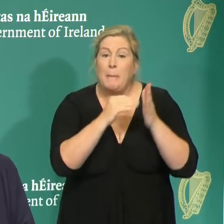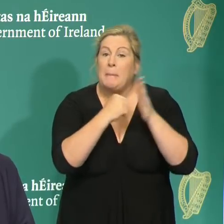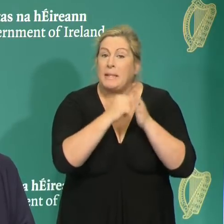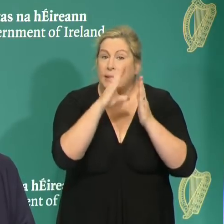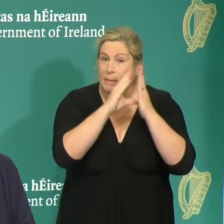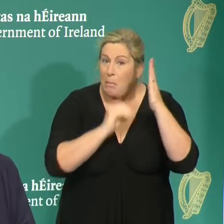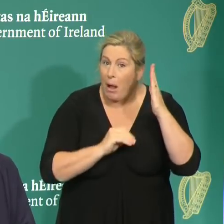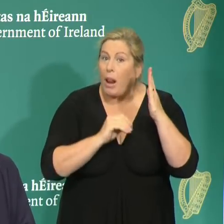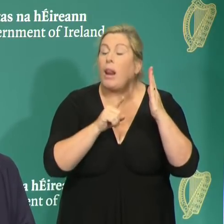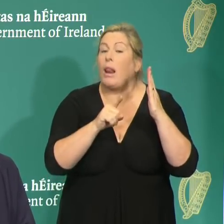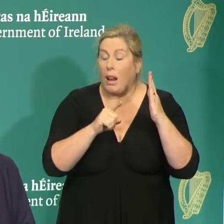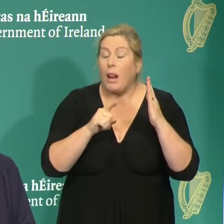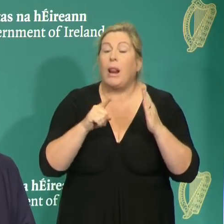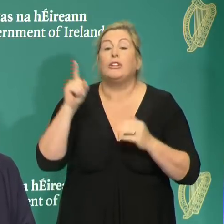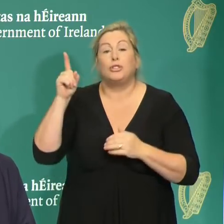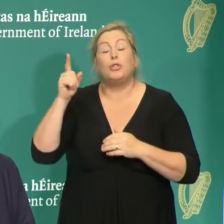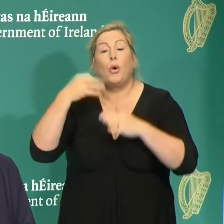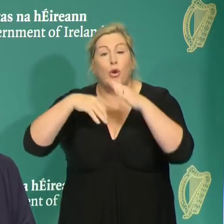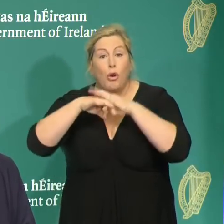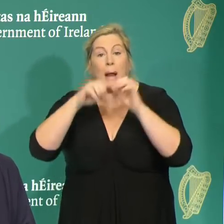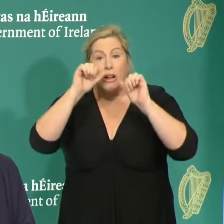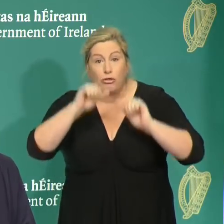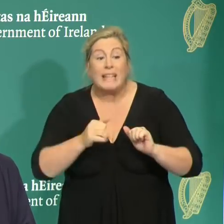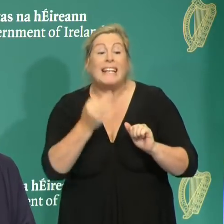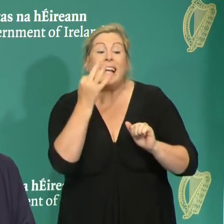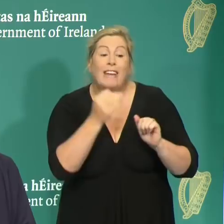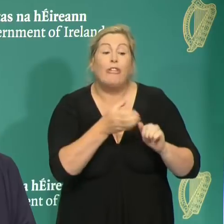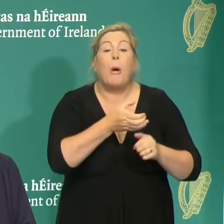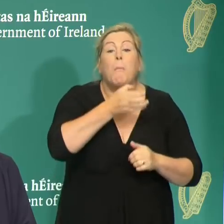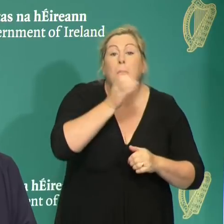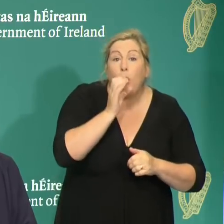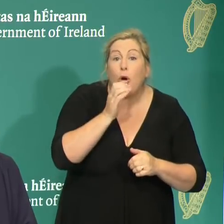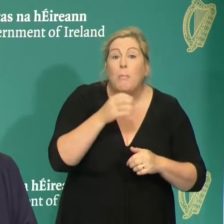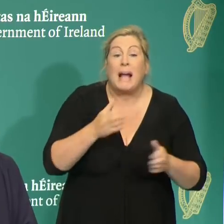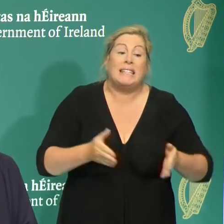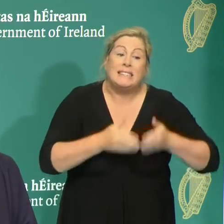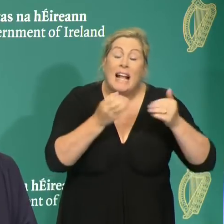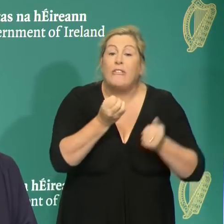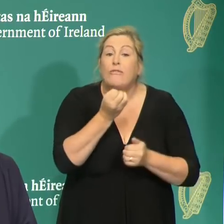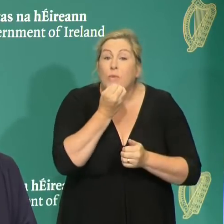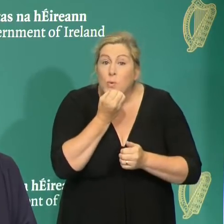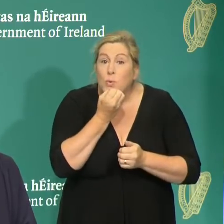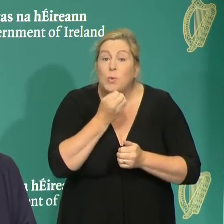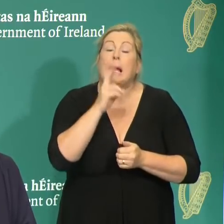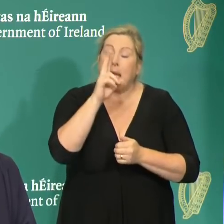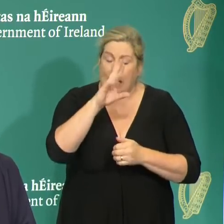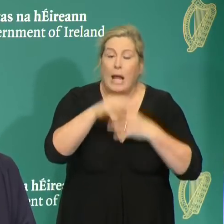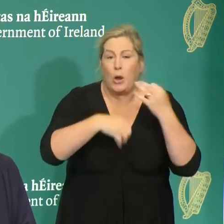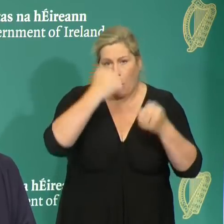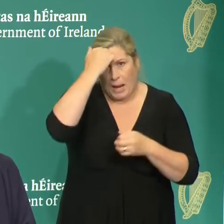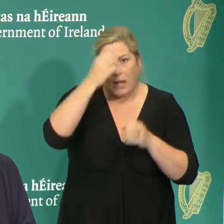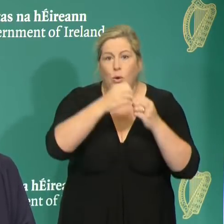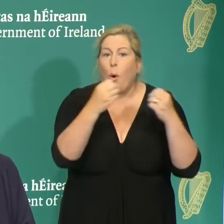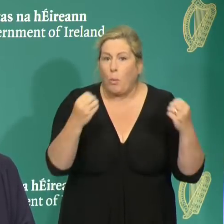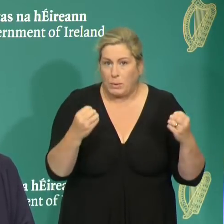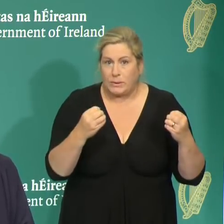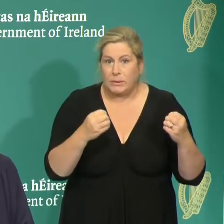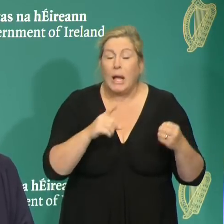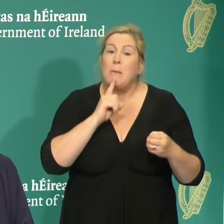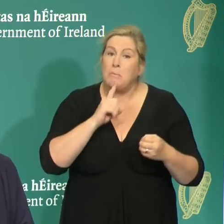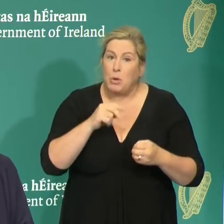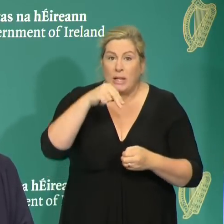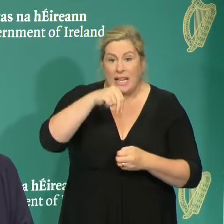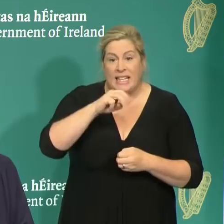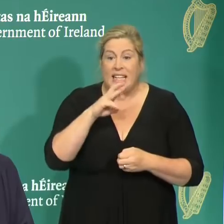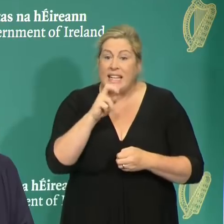agreed that pubs acting as restaurants could go ahead. The National Public Health Emergency Team have doubled down on their